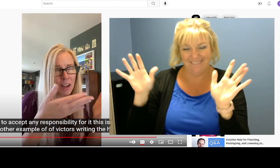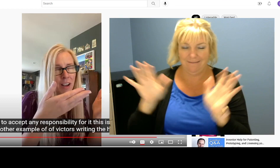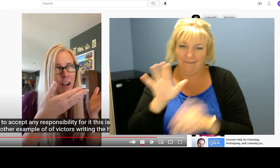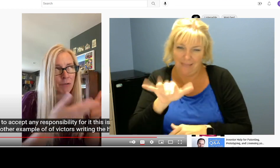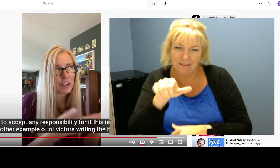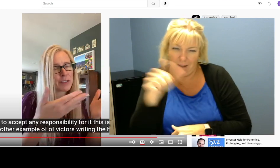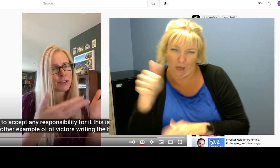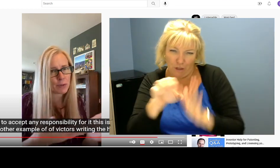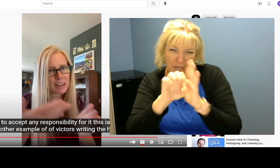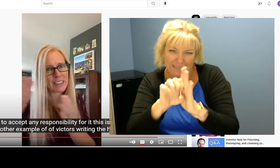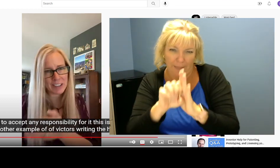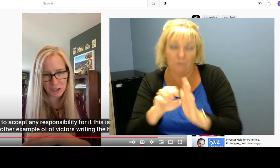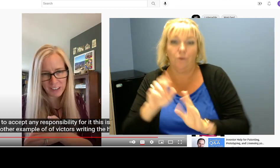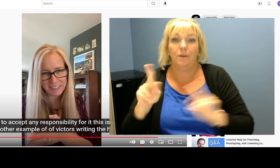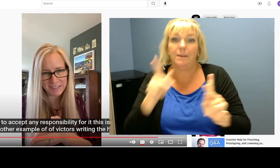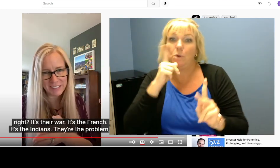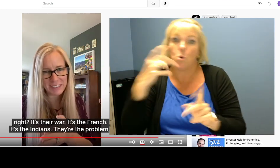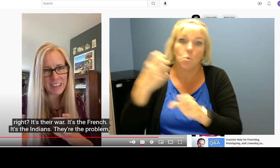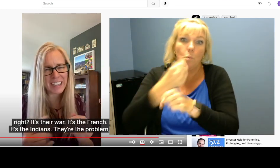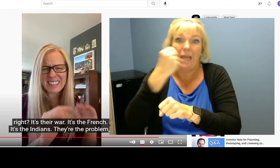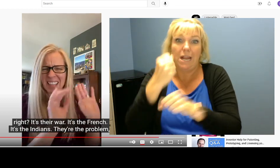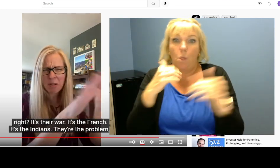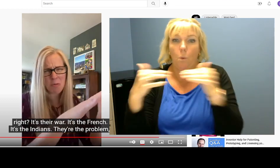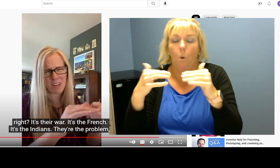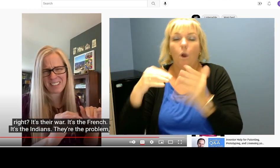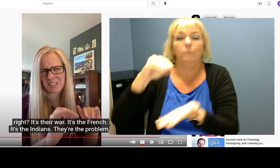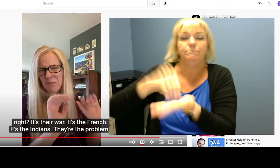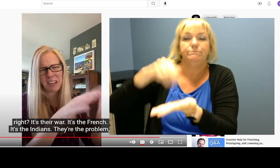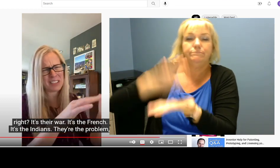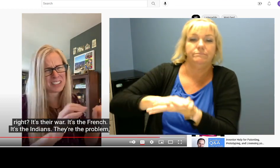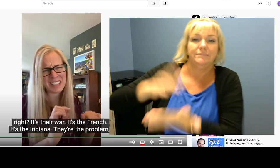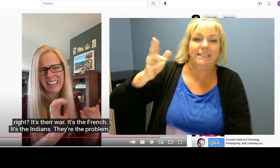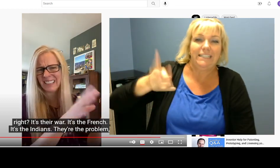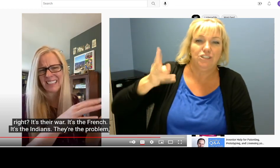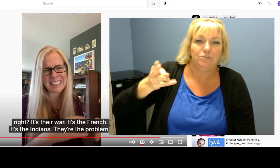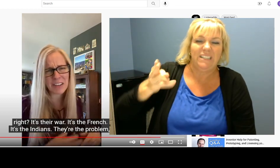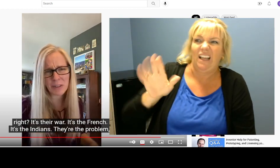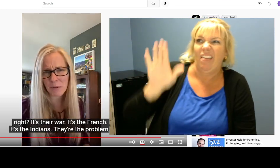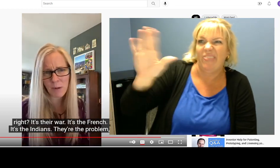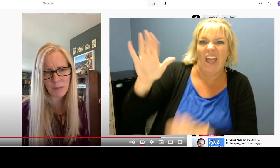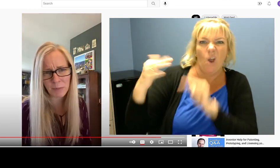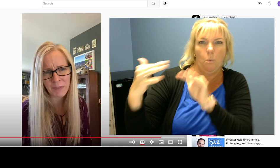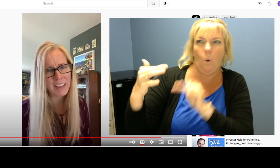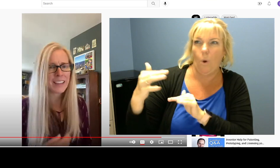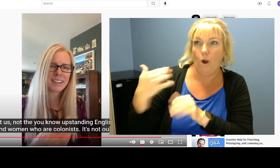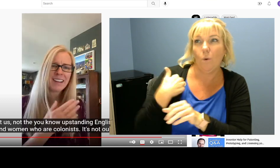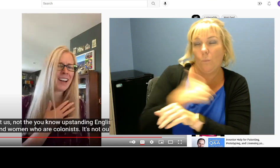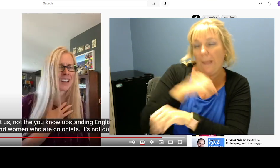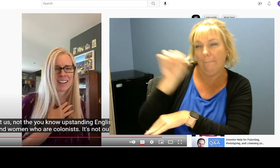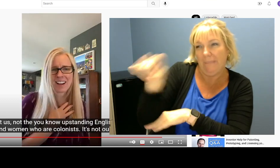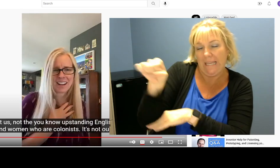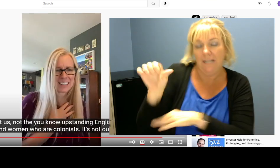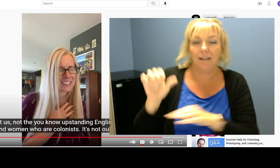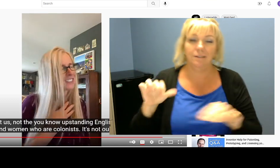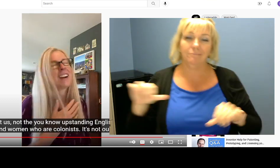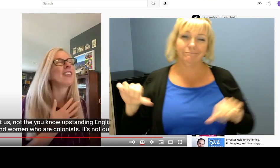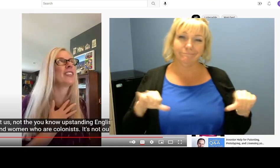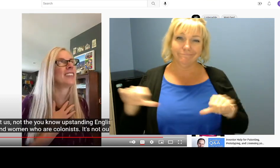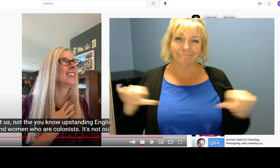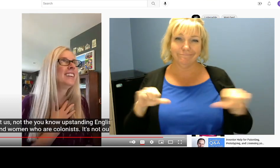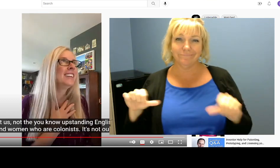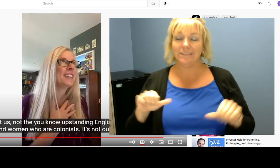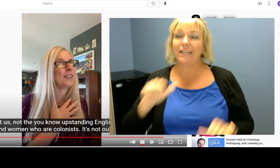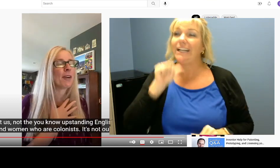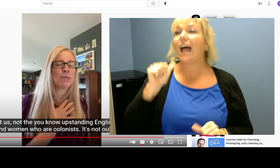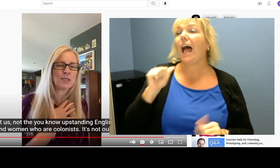example of victors writing the history, right? It's their war. It's the French. It's the Indians. They're the problem, not us, not